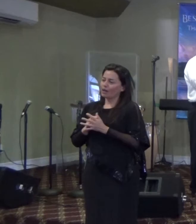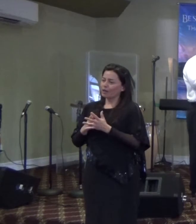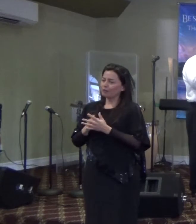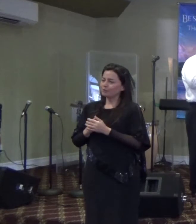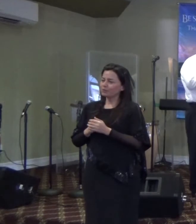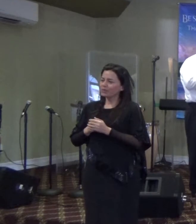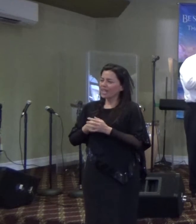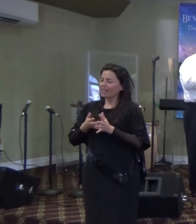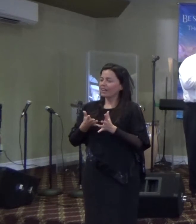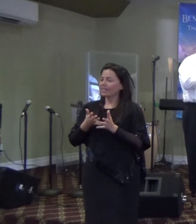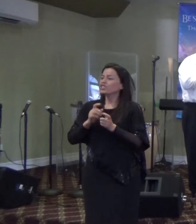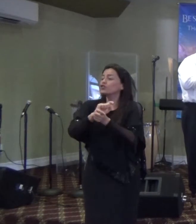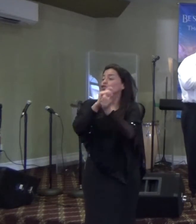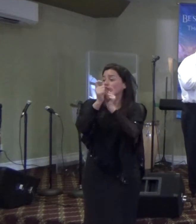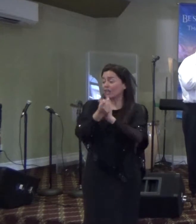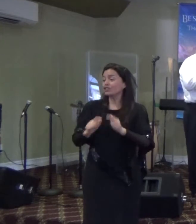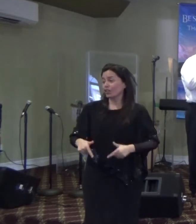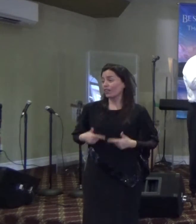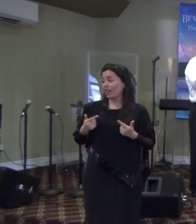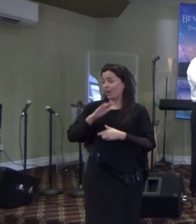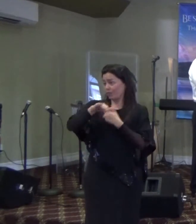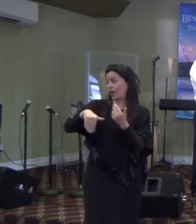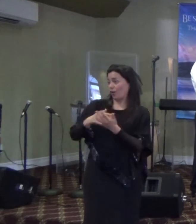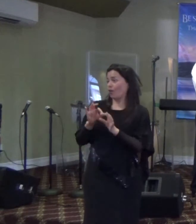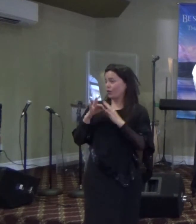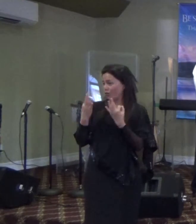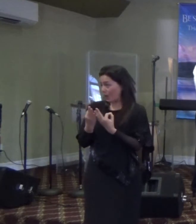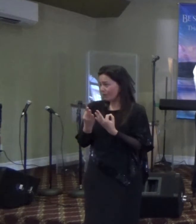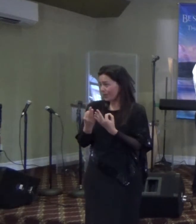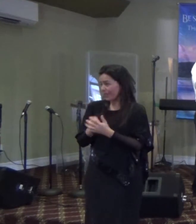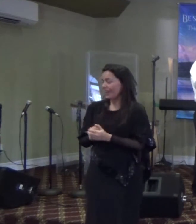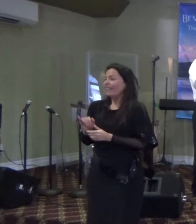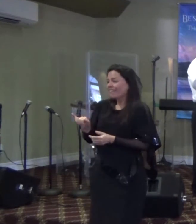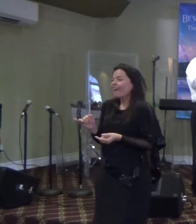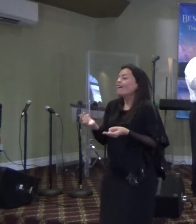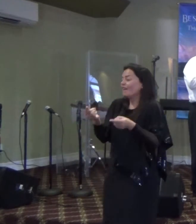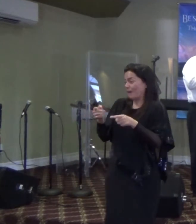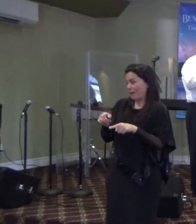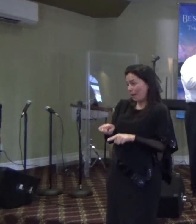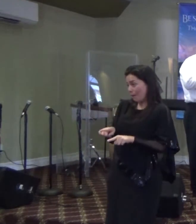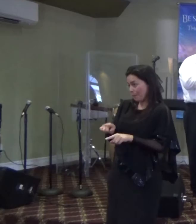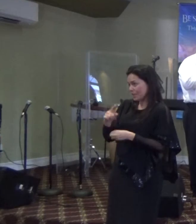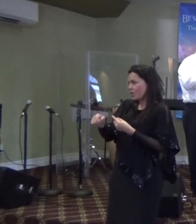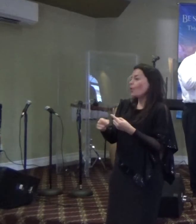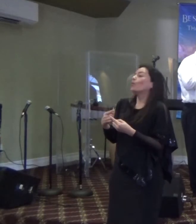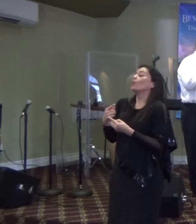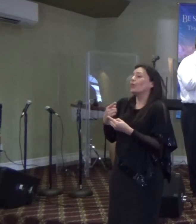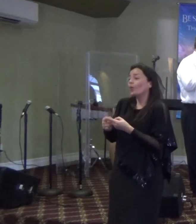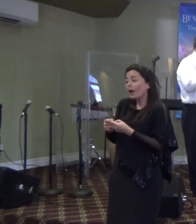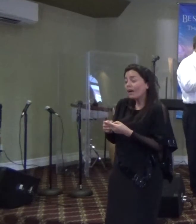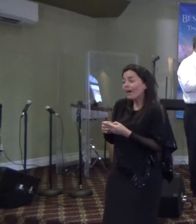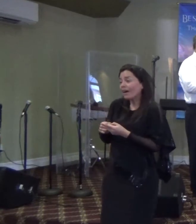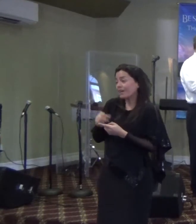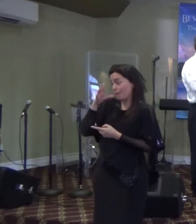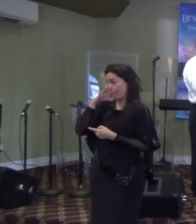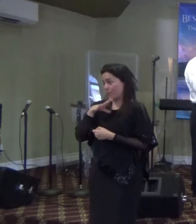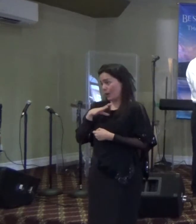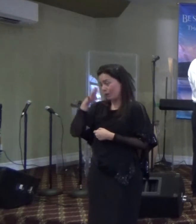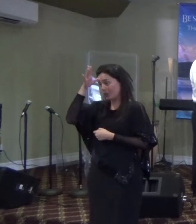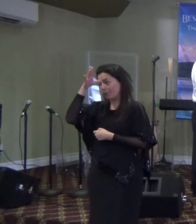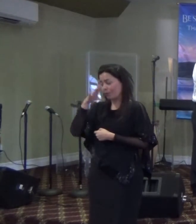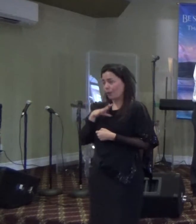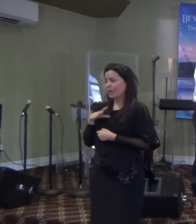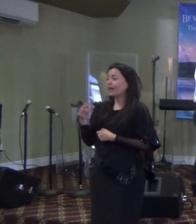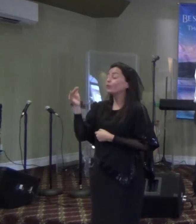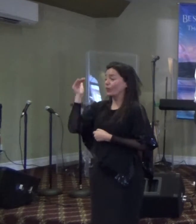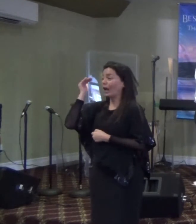his kingdom. Eso pasa That happens Cuando el hombre when man